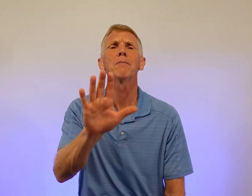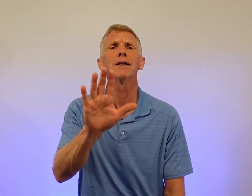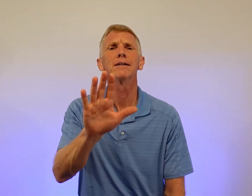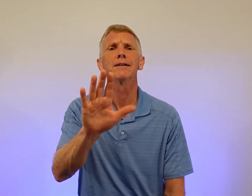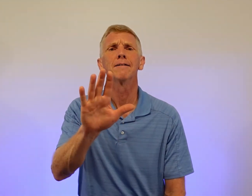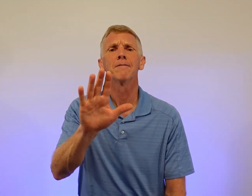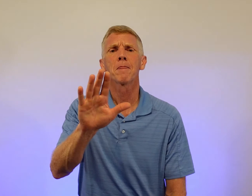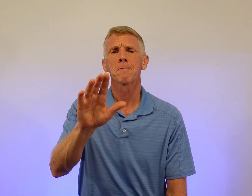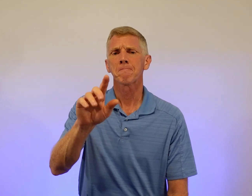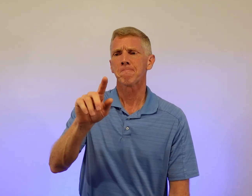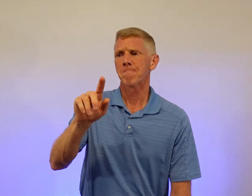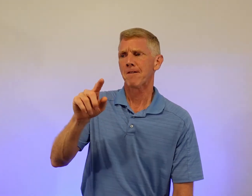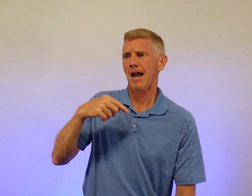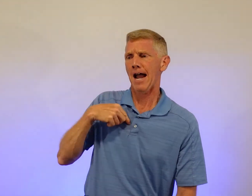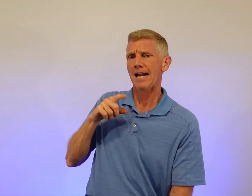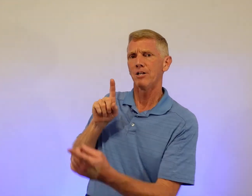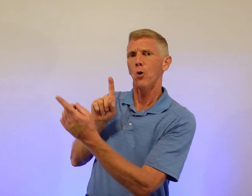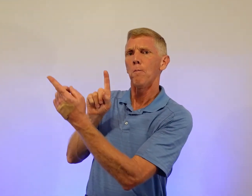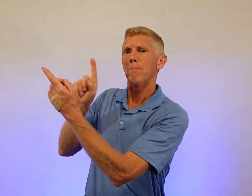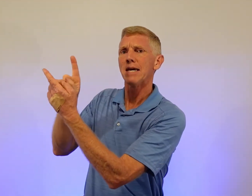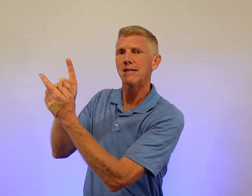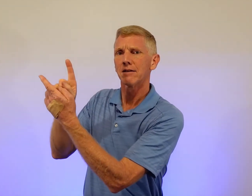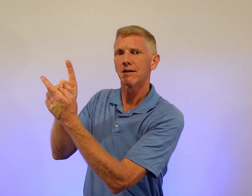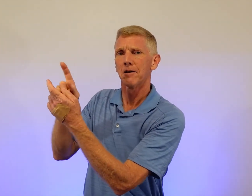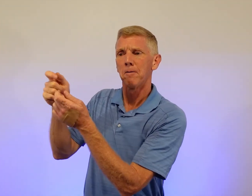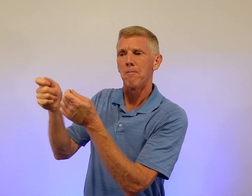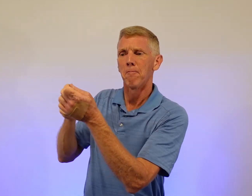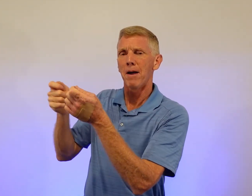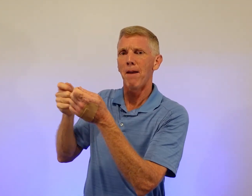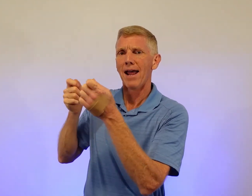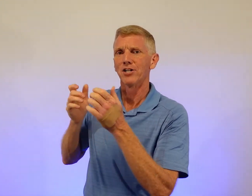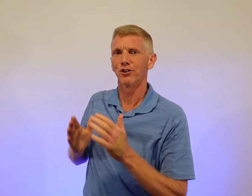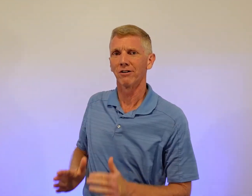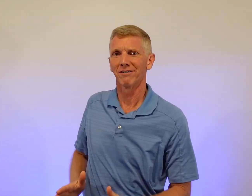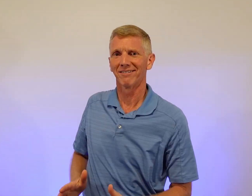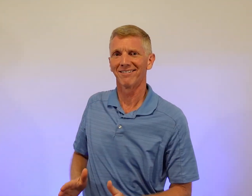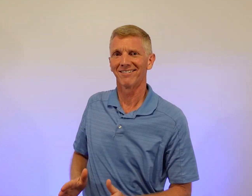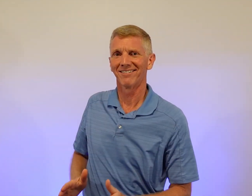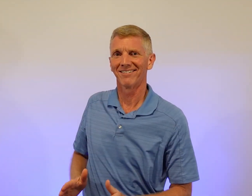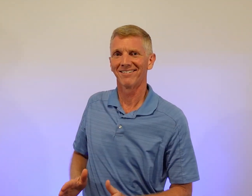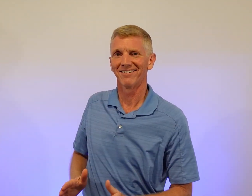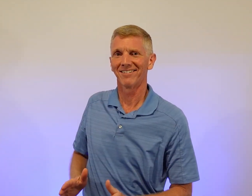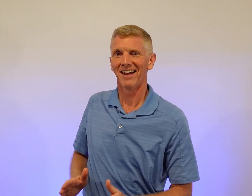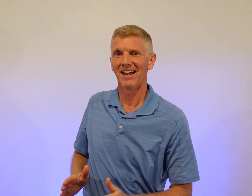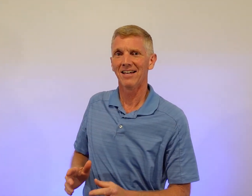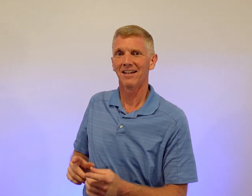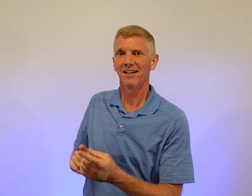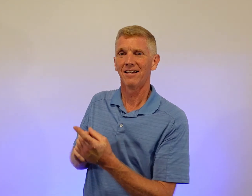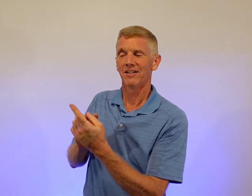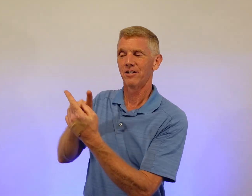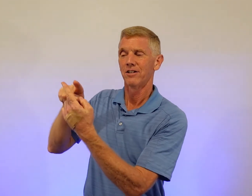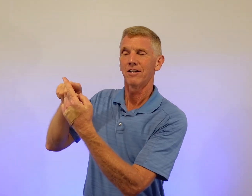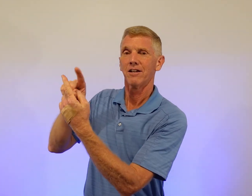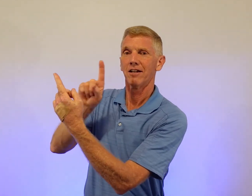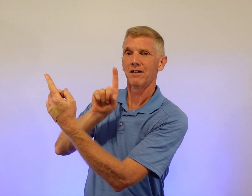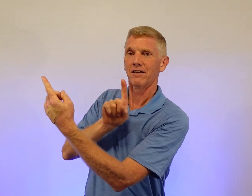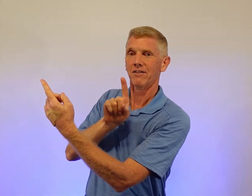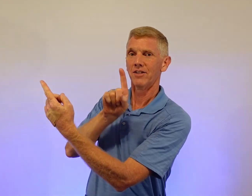minute. I need to go meet my manager. Okay? This